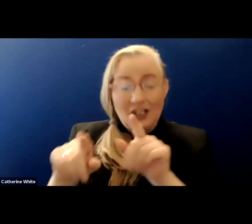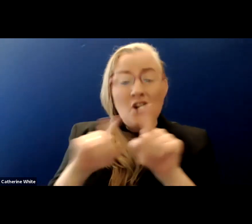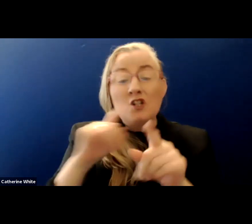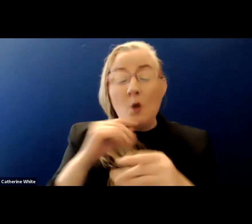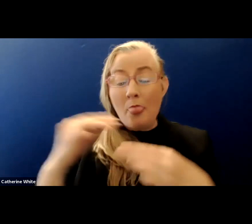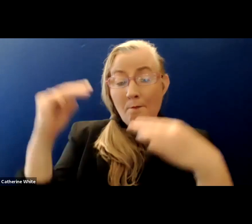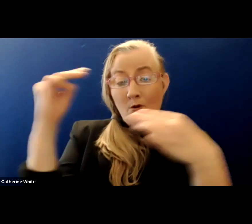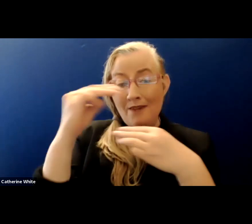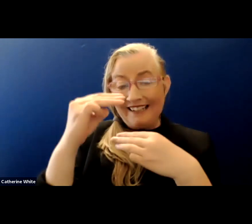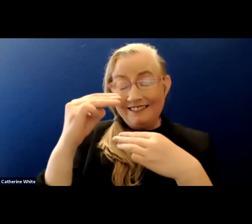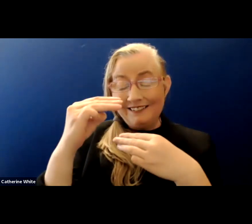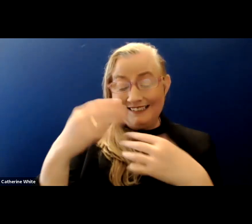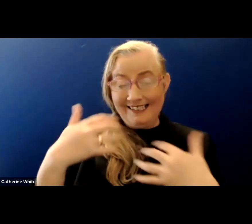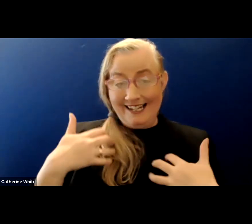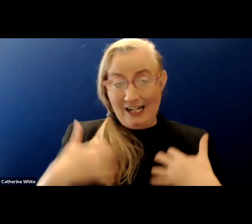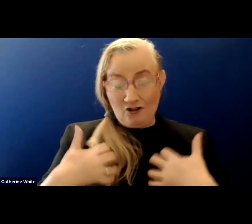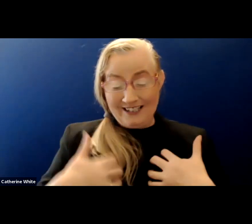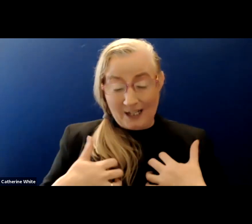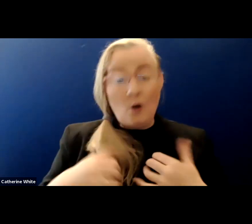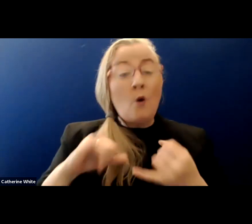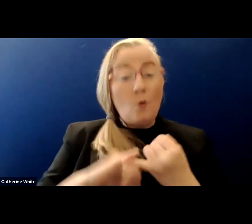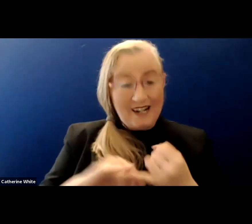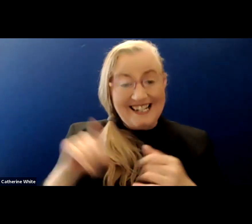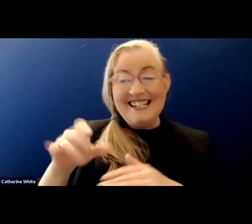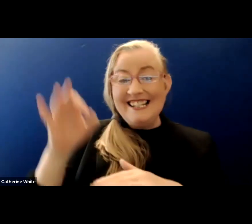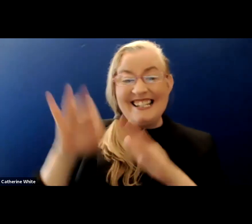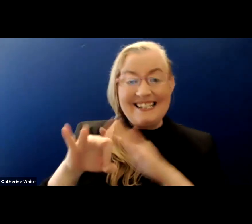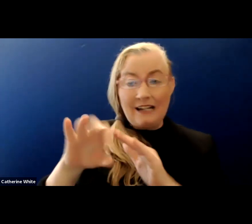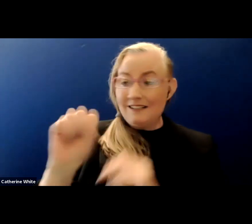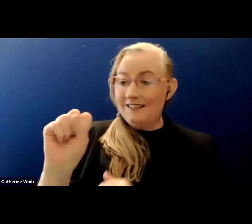the prohibition of aggression is the state, or